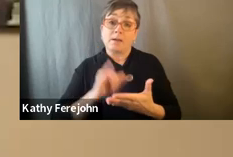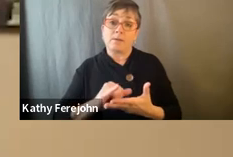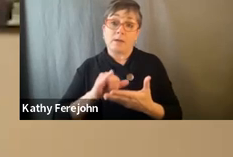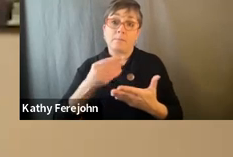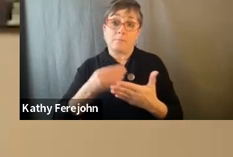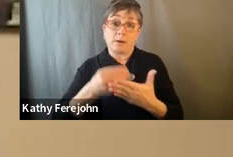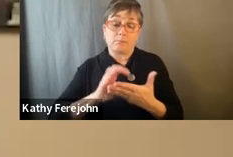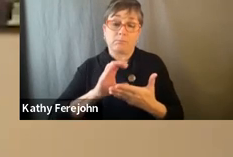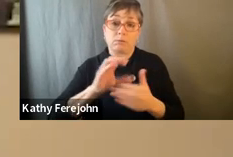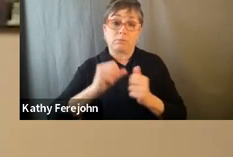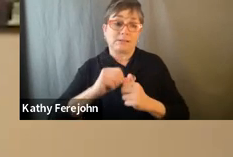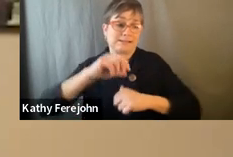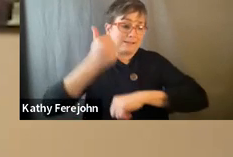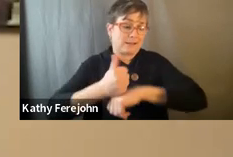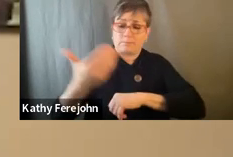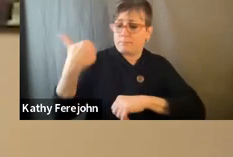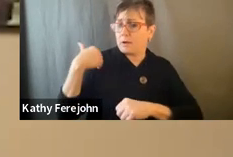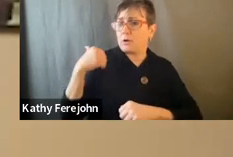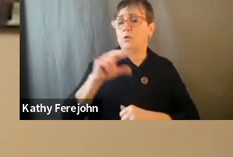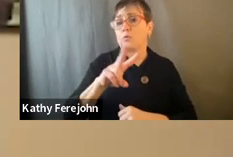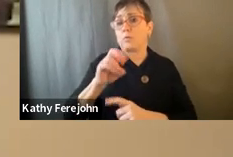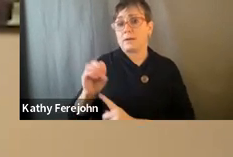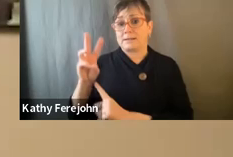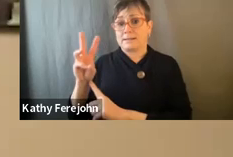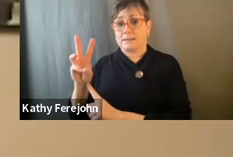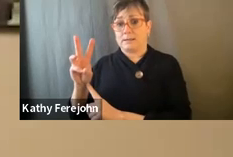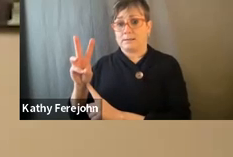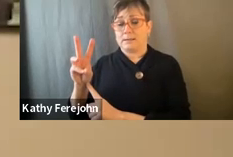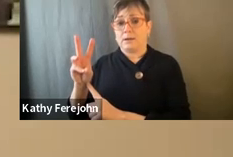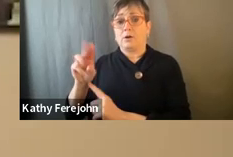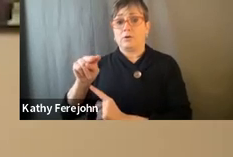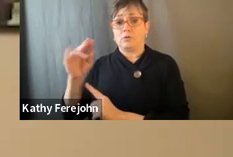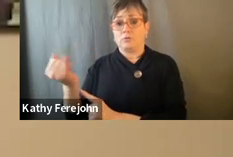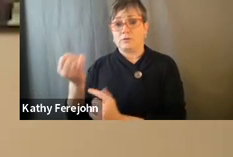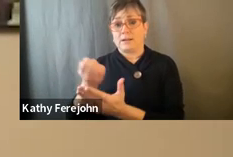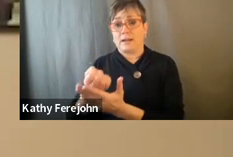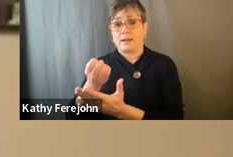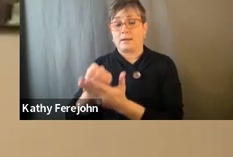in 2006 by the New Jersey Economic Development Authority.